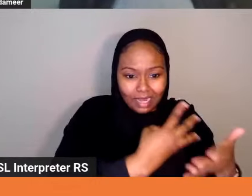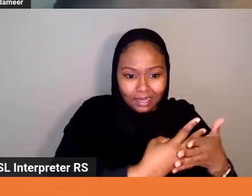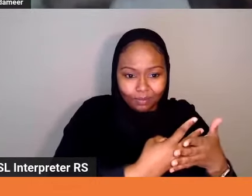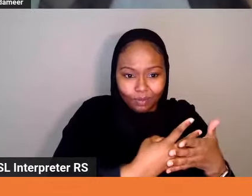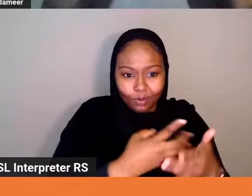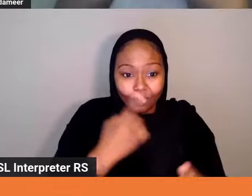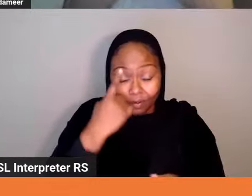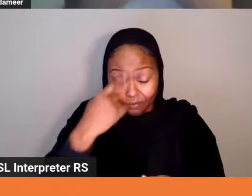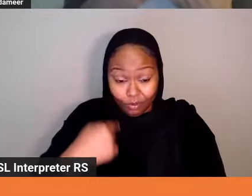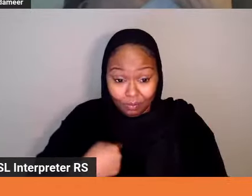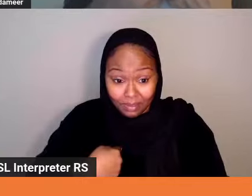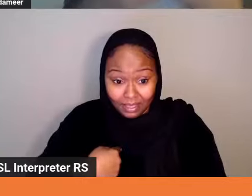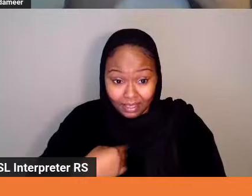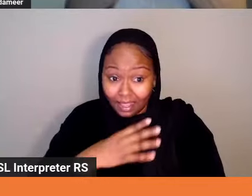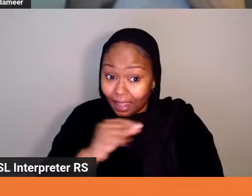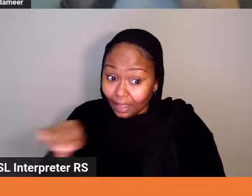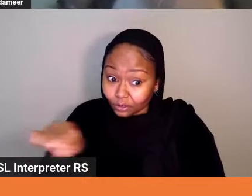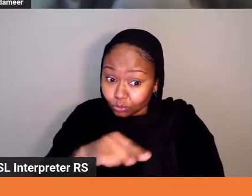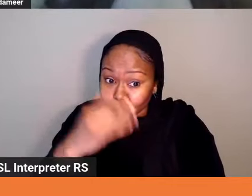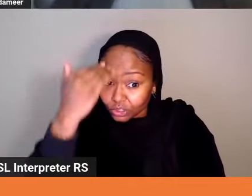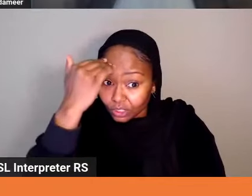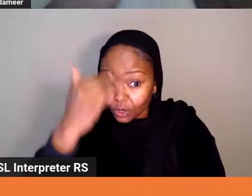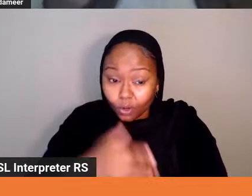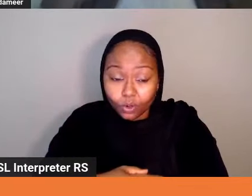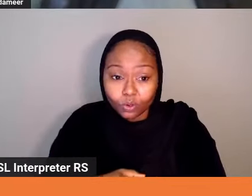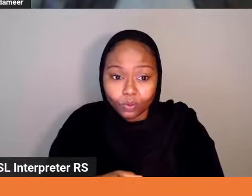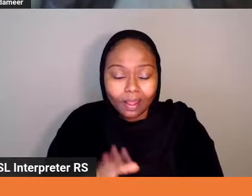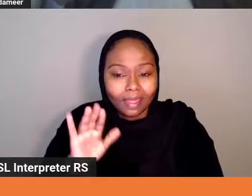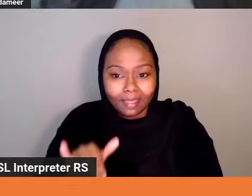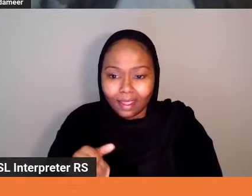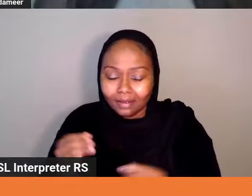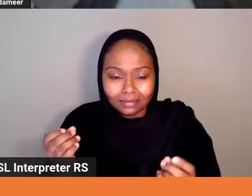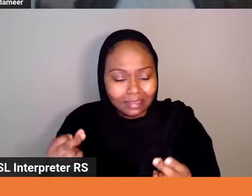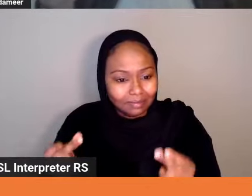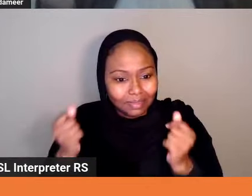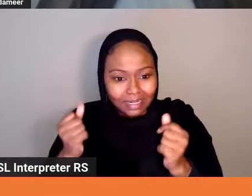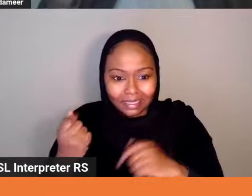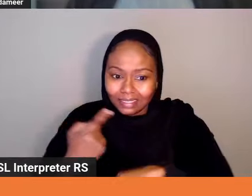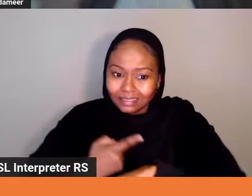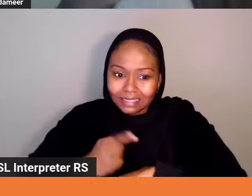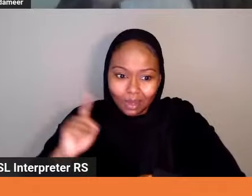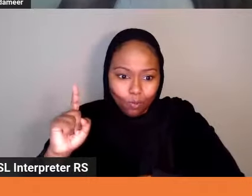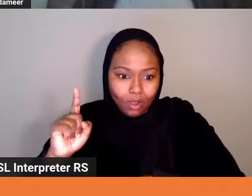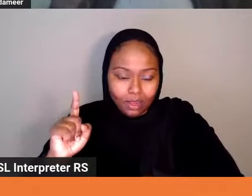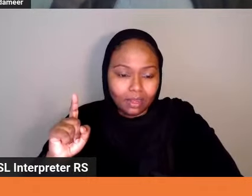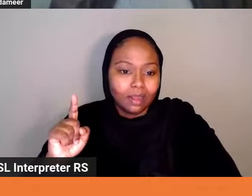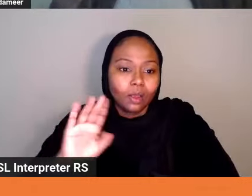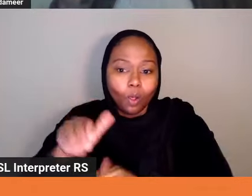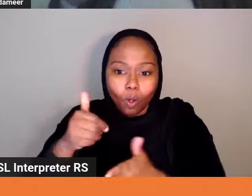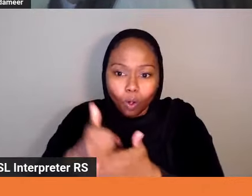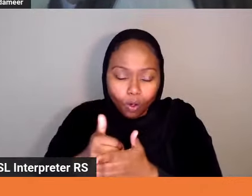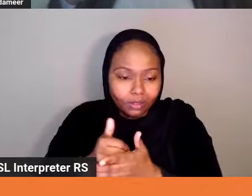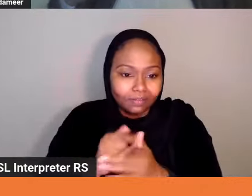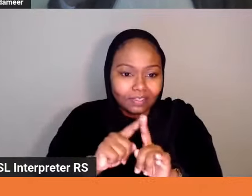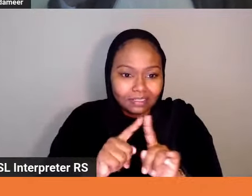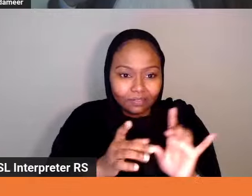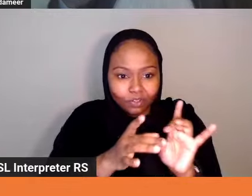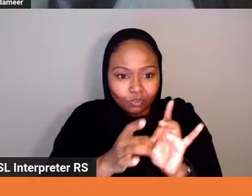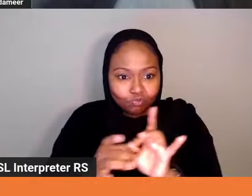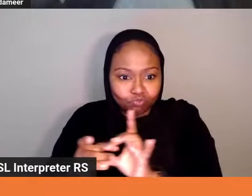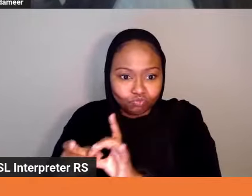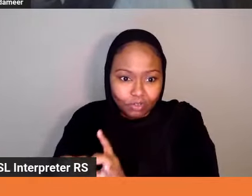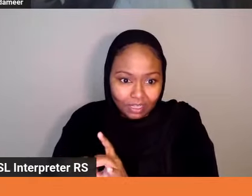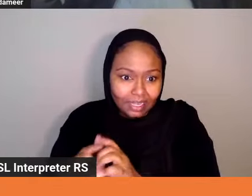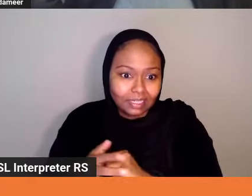me, and you should know that immediately from day one, all the related,